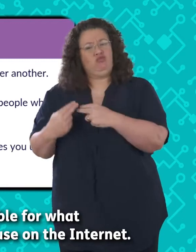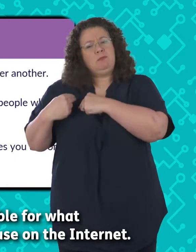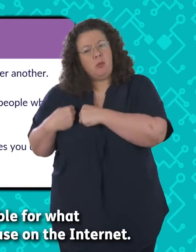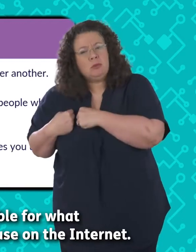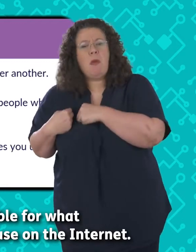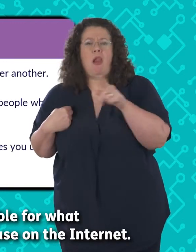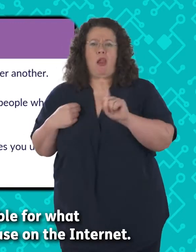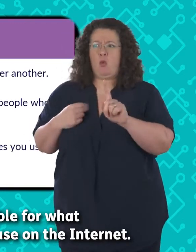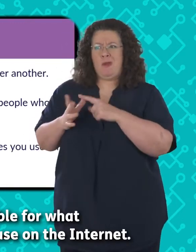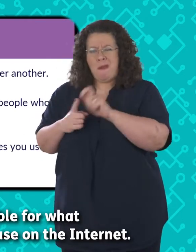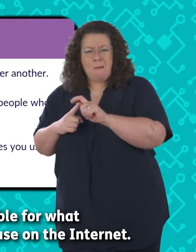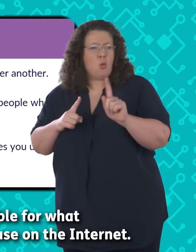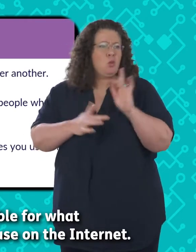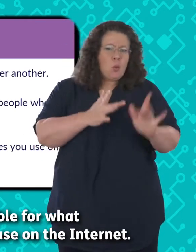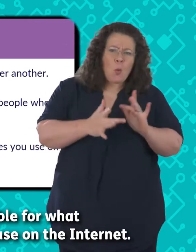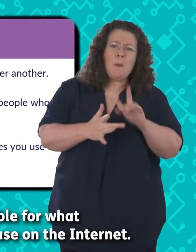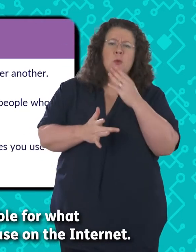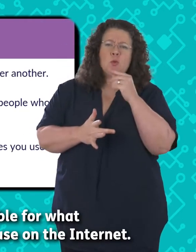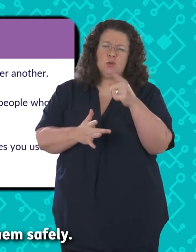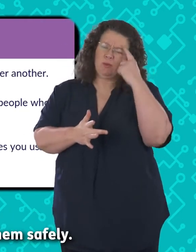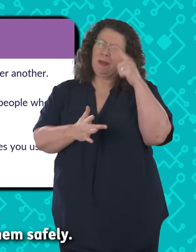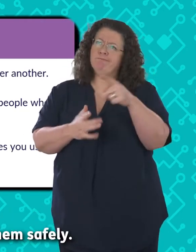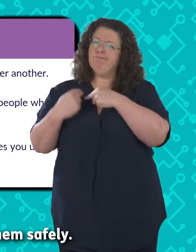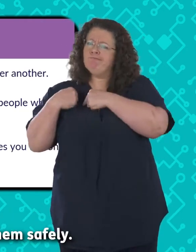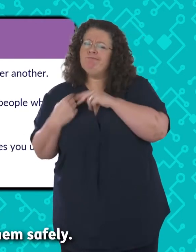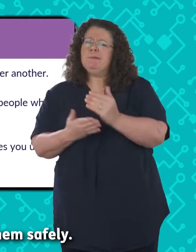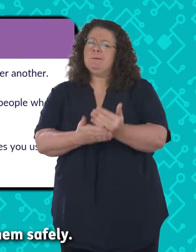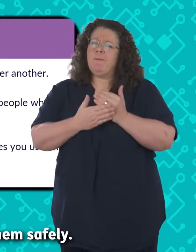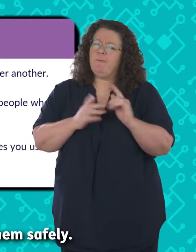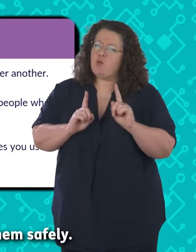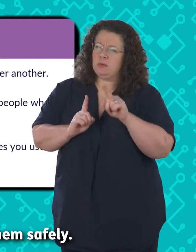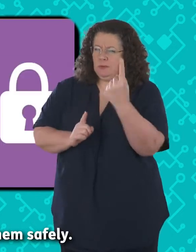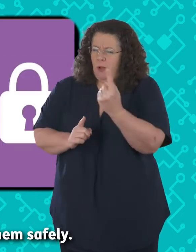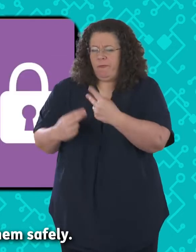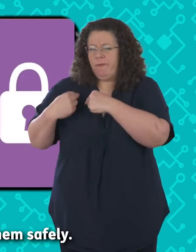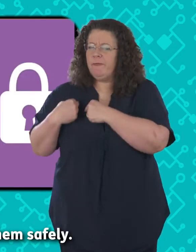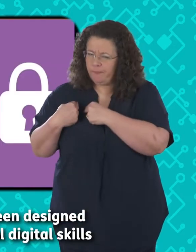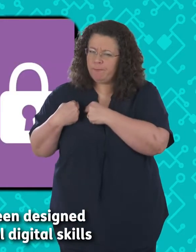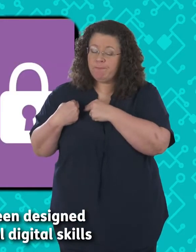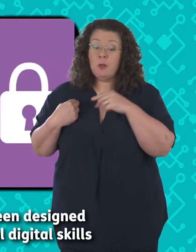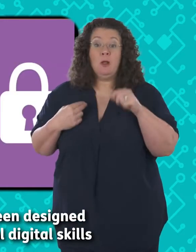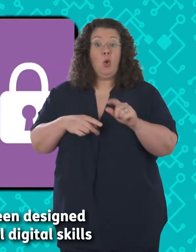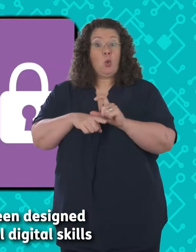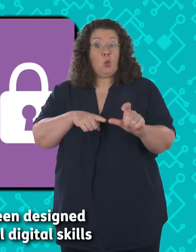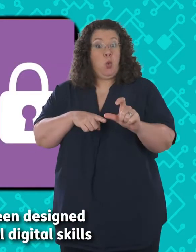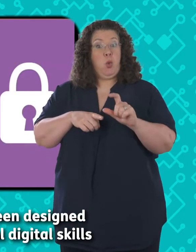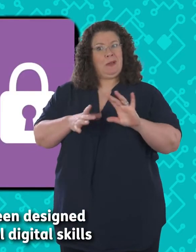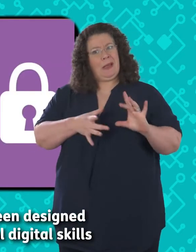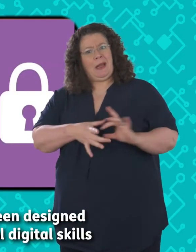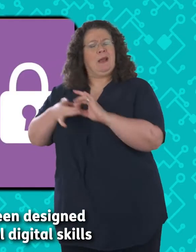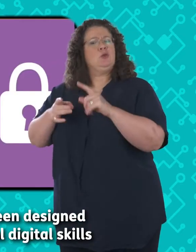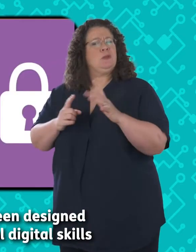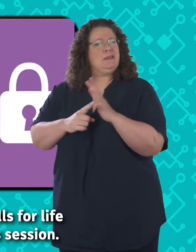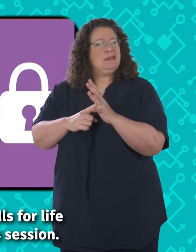are responsible for what apps and websites you use on the internet, so please use them safely. This course has been designed using the